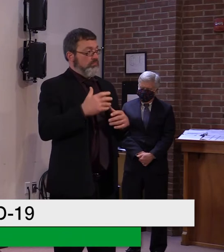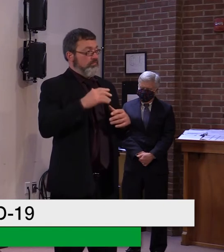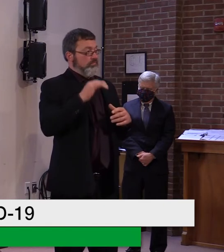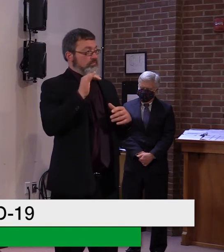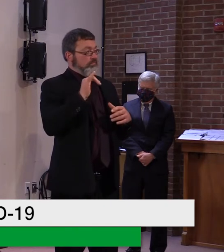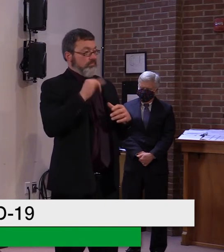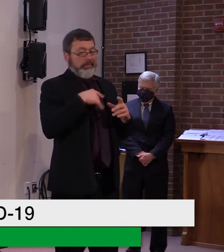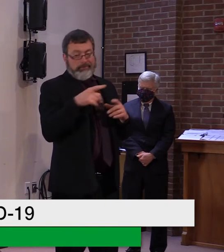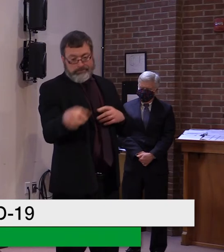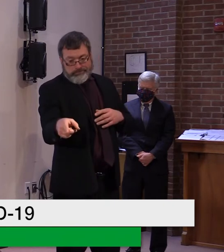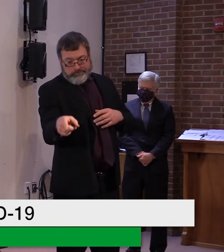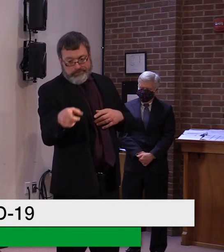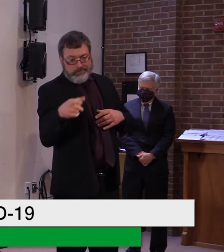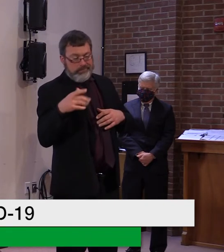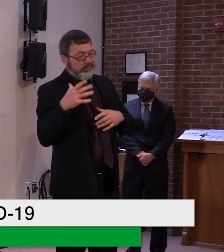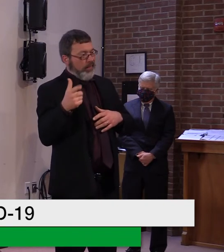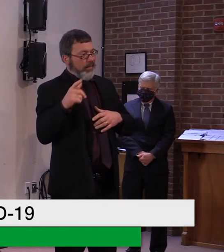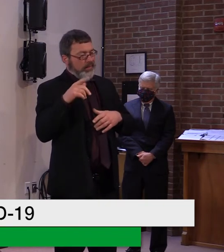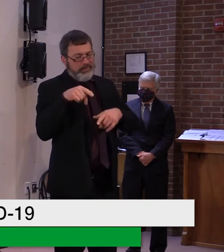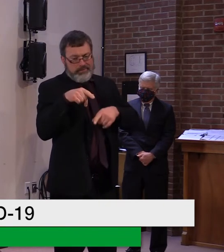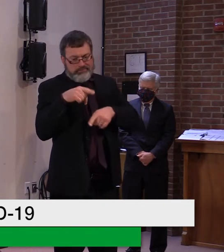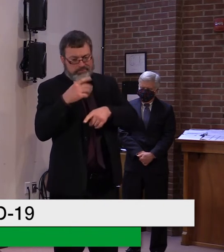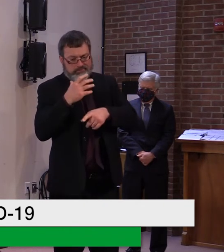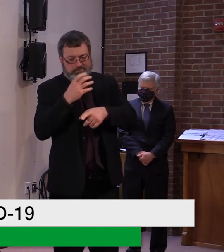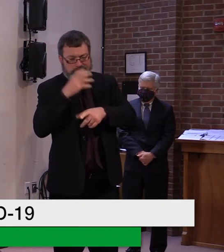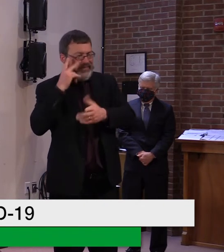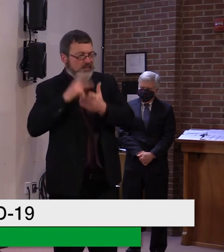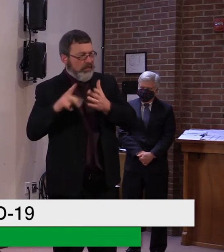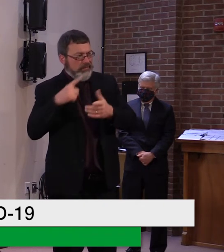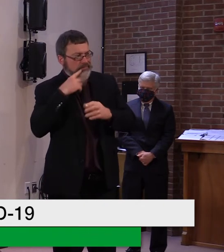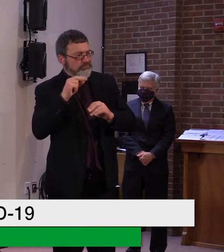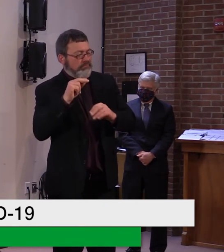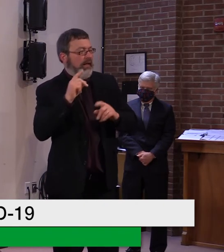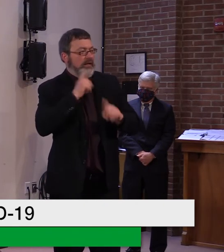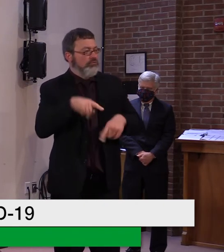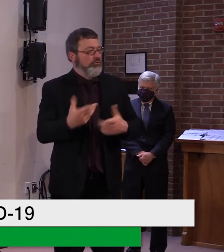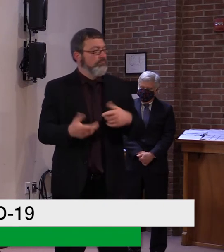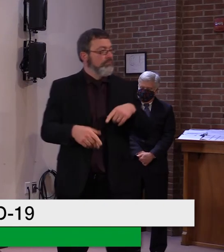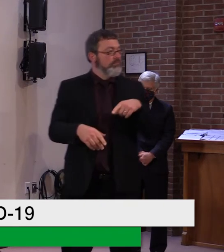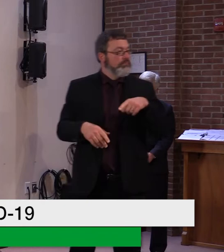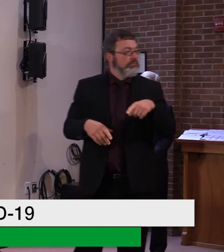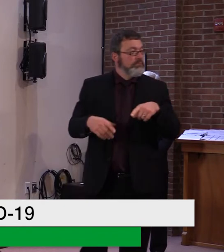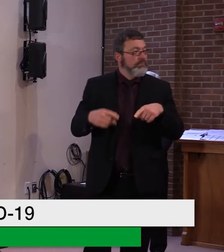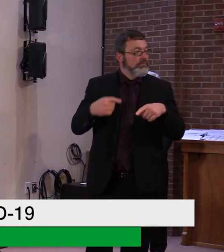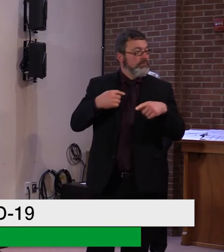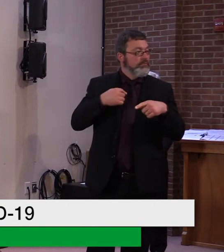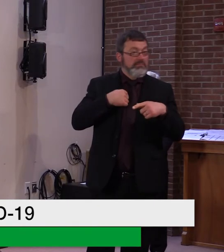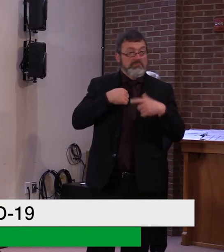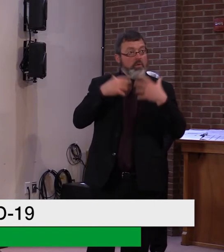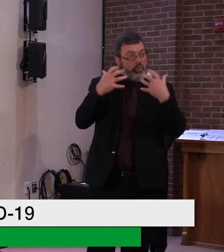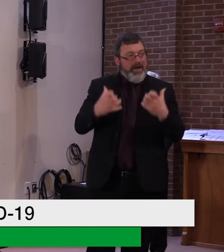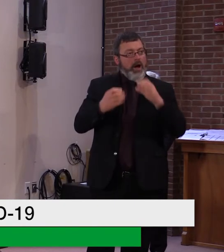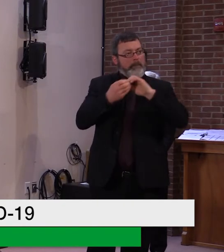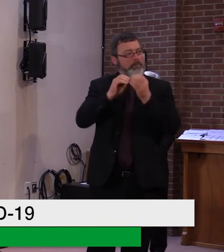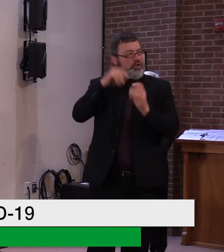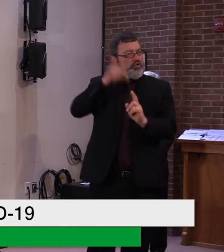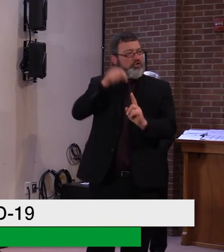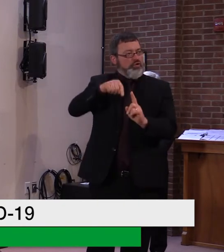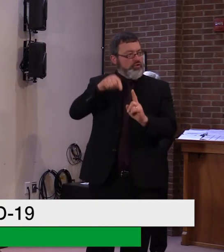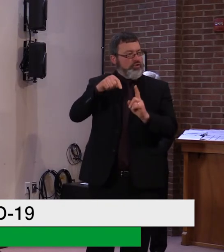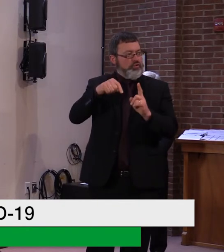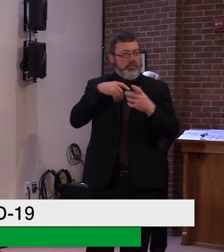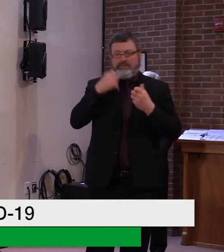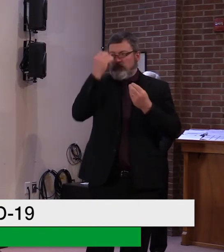okay it's certainly data people are looking for it moving on i have a local health